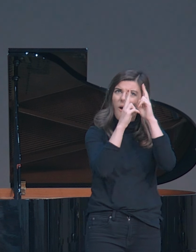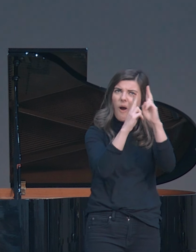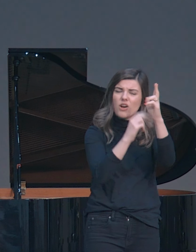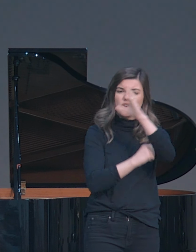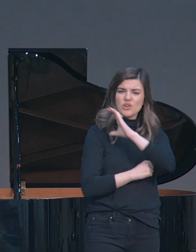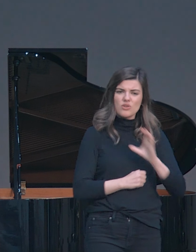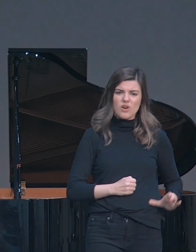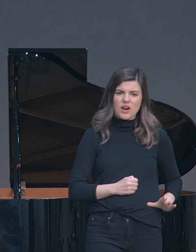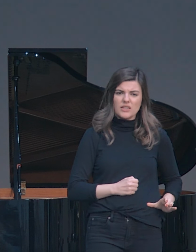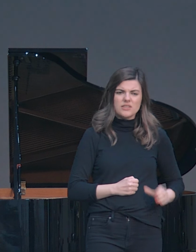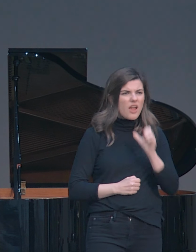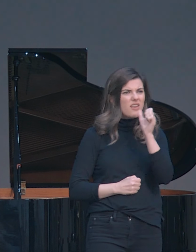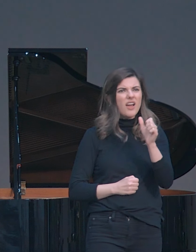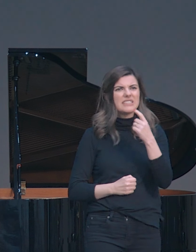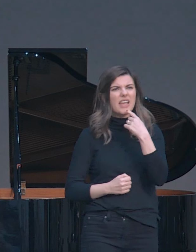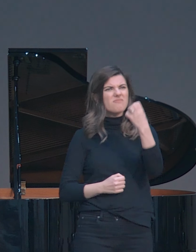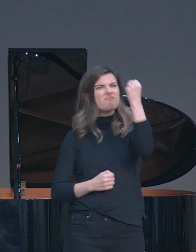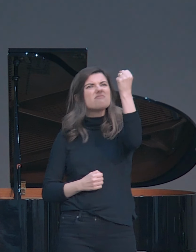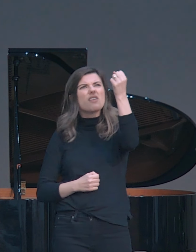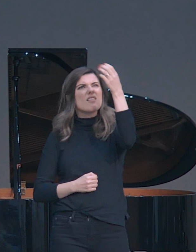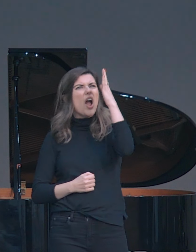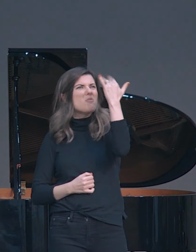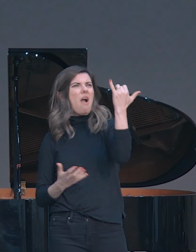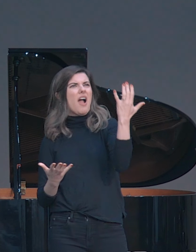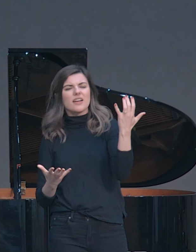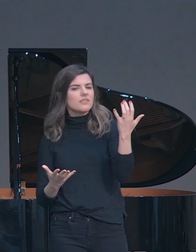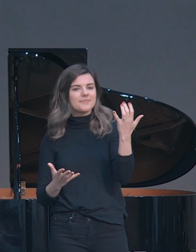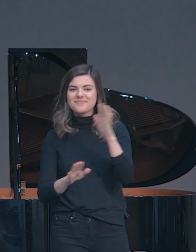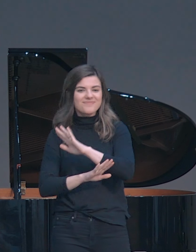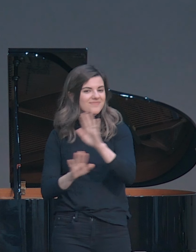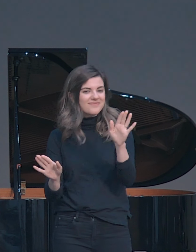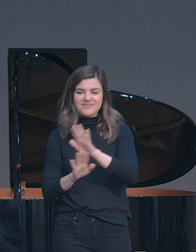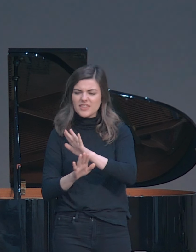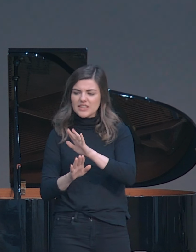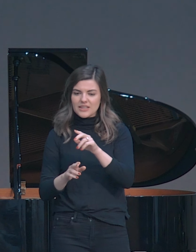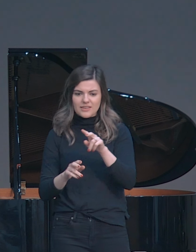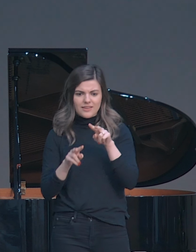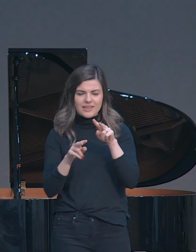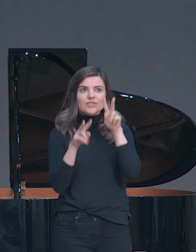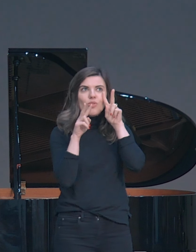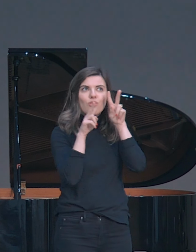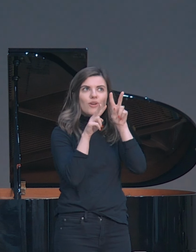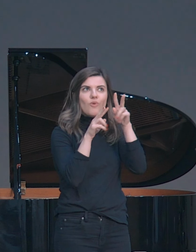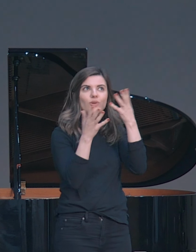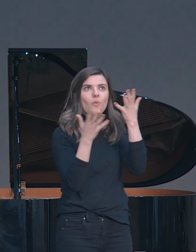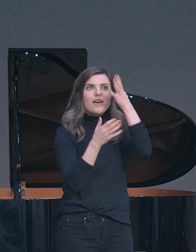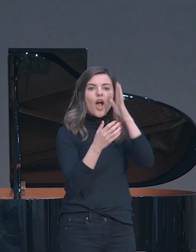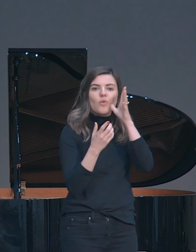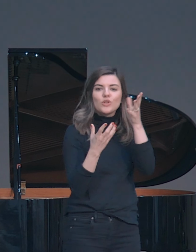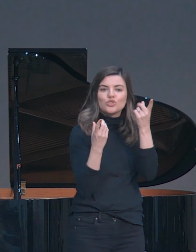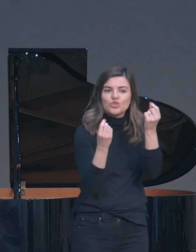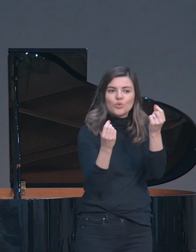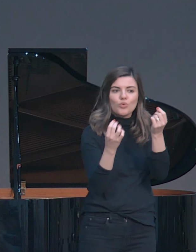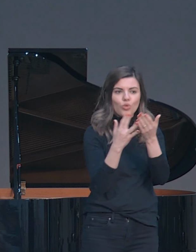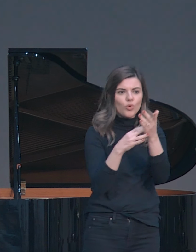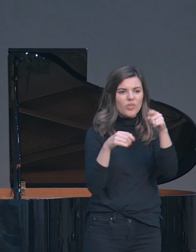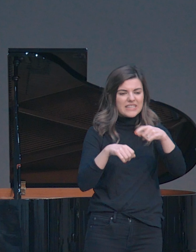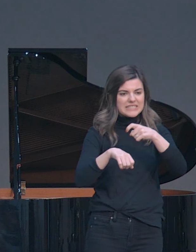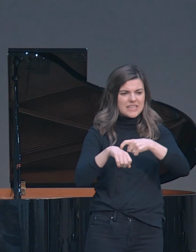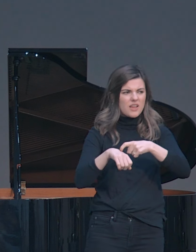not shaking his fist at God, but eager and anxious to see what God will do through this time.